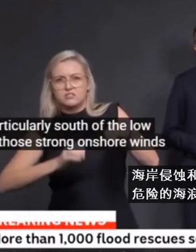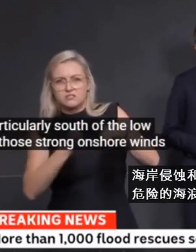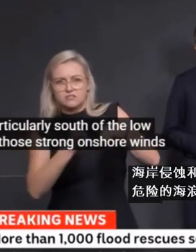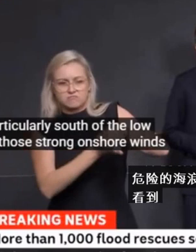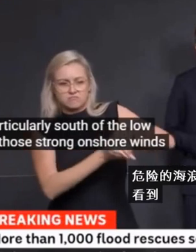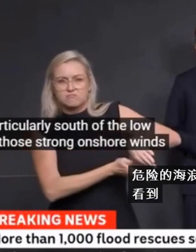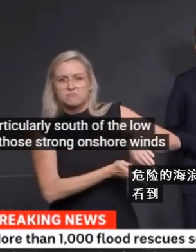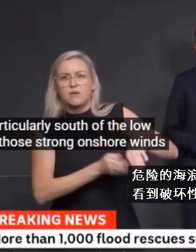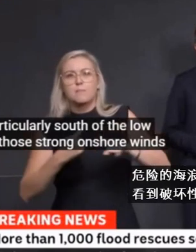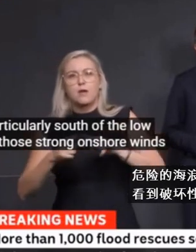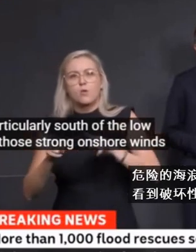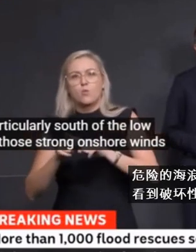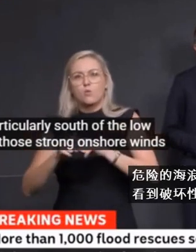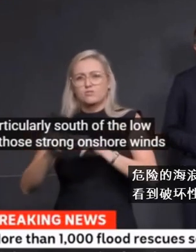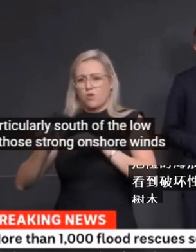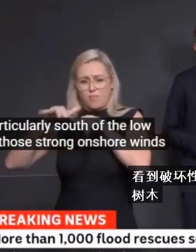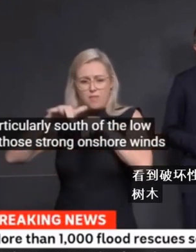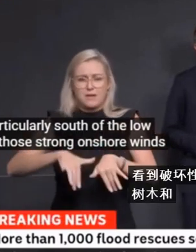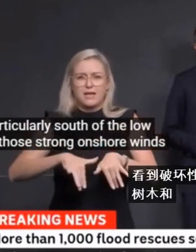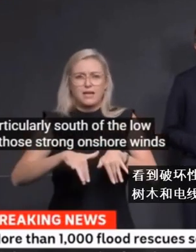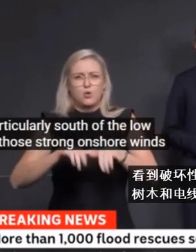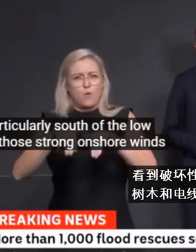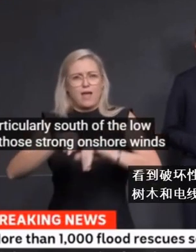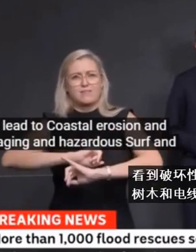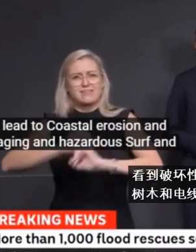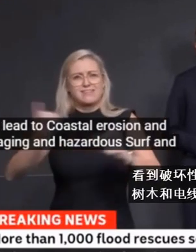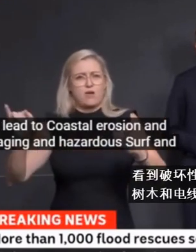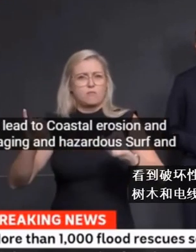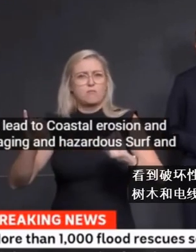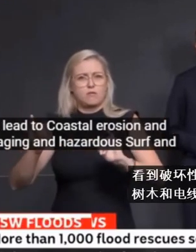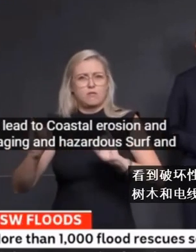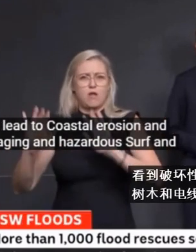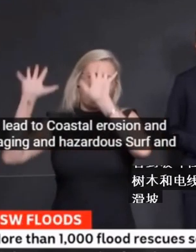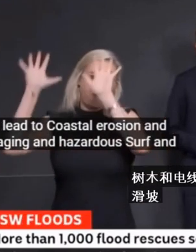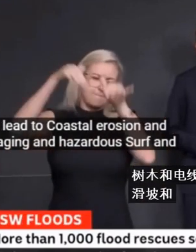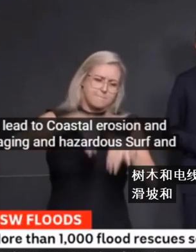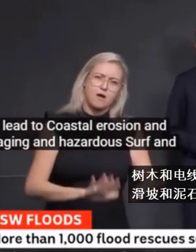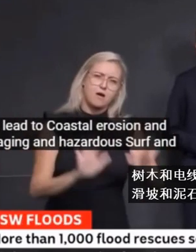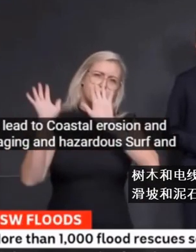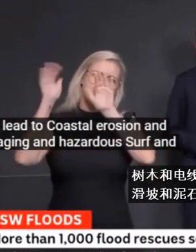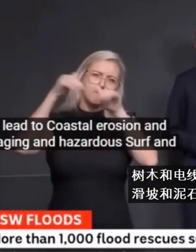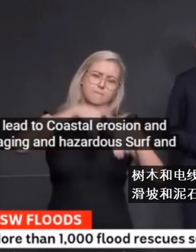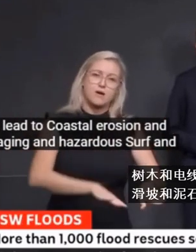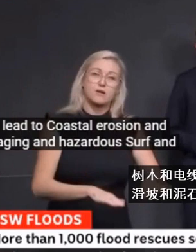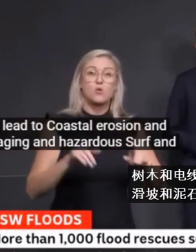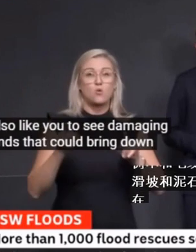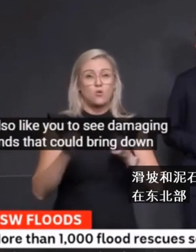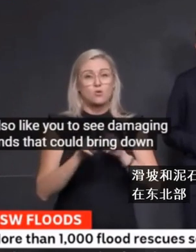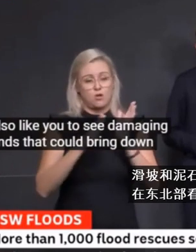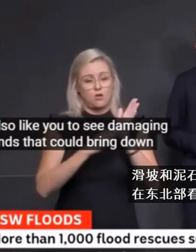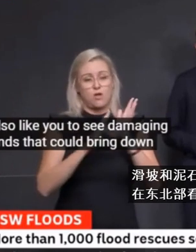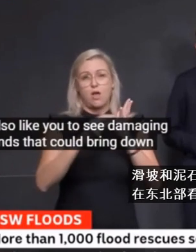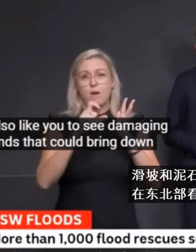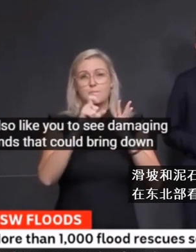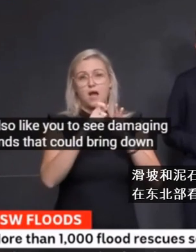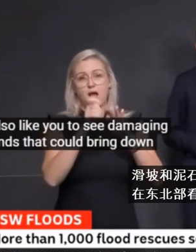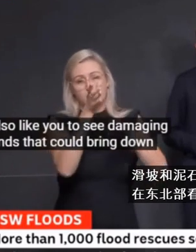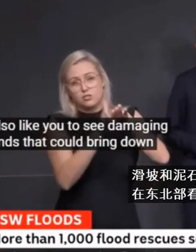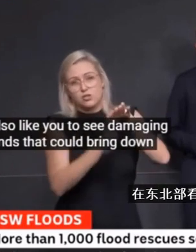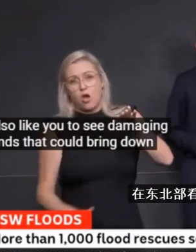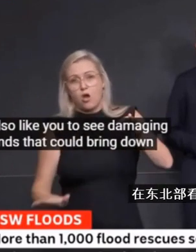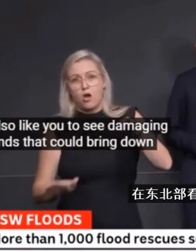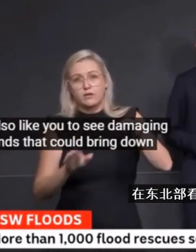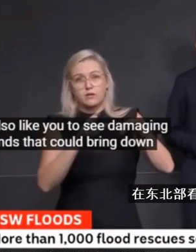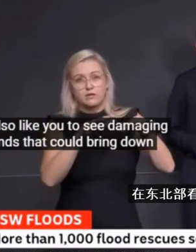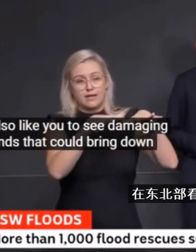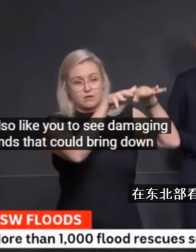also likely to see damaging winds that could bring down trees and power lines, and also landslips and mudslides as well. We've already seen that in northeastern parts of